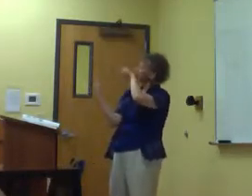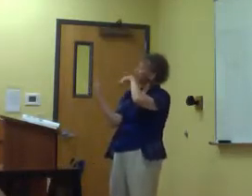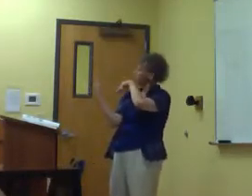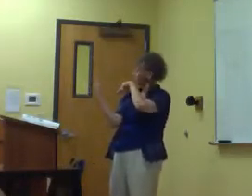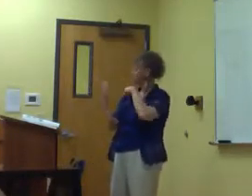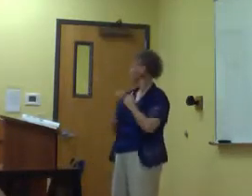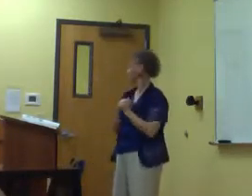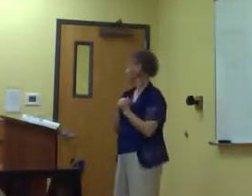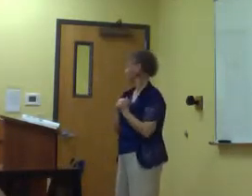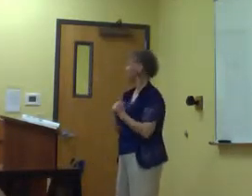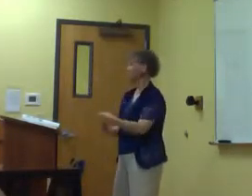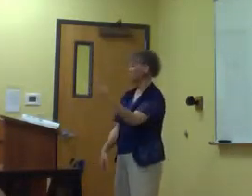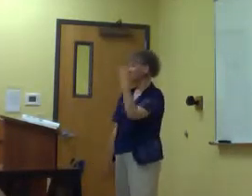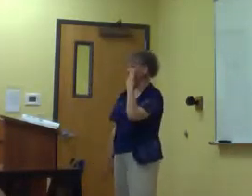Reading. So,